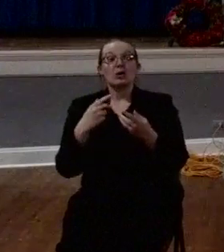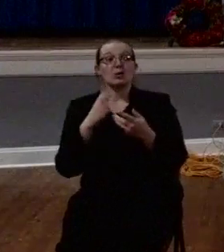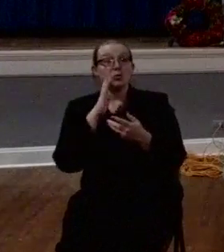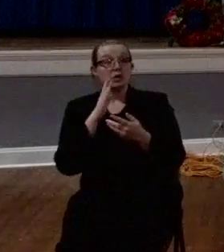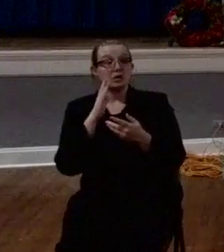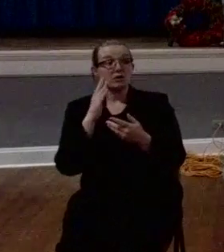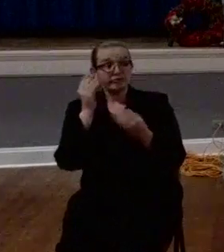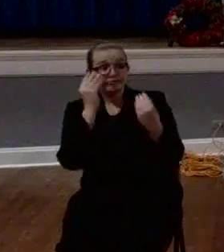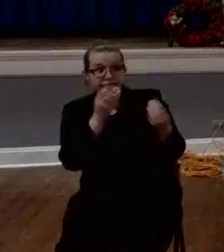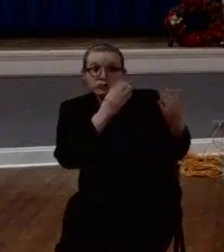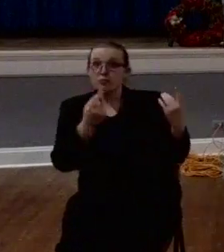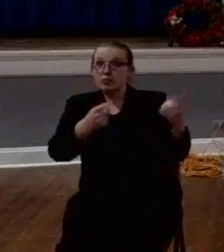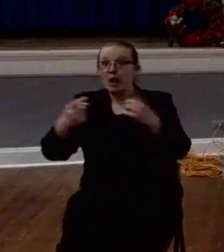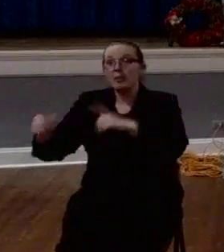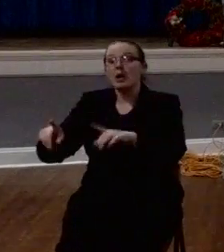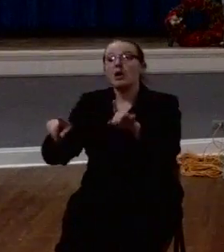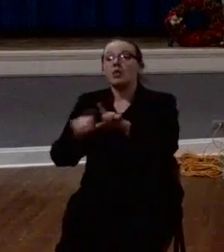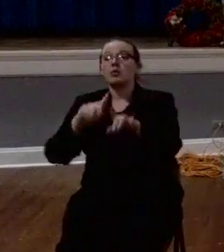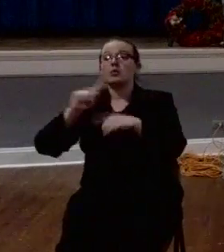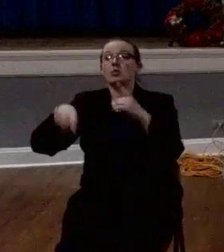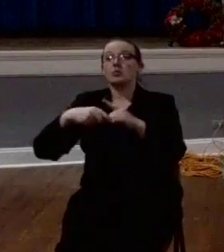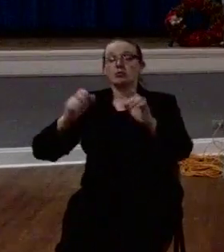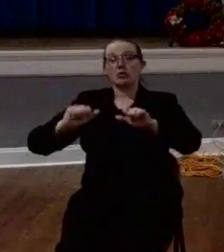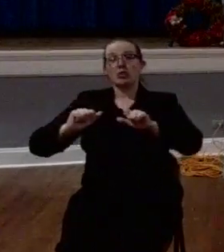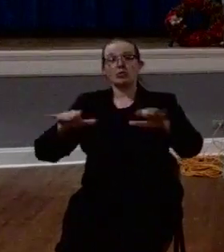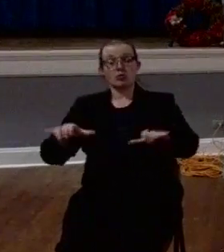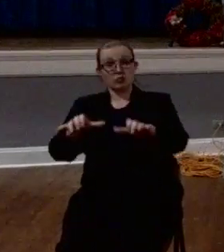loop. And then once we're able to do